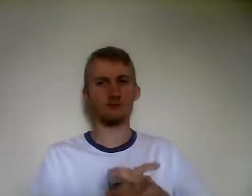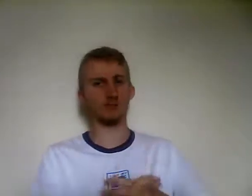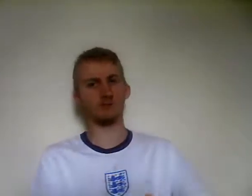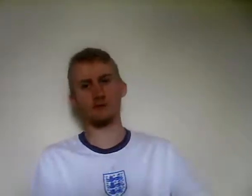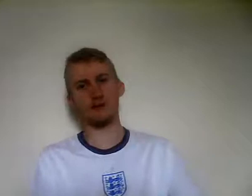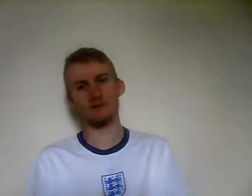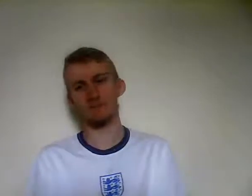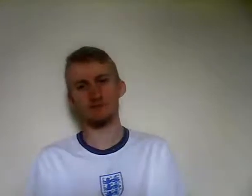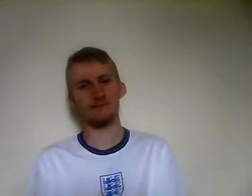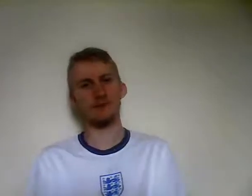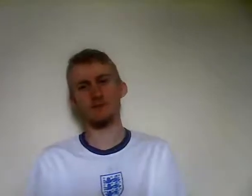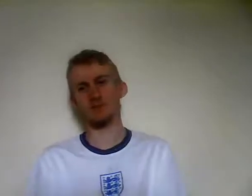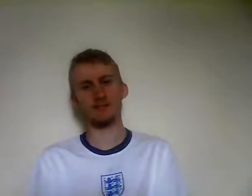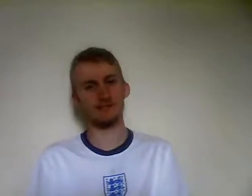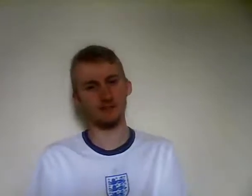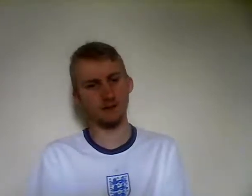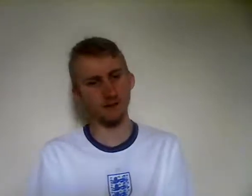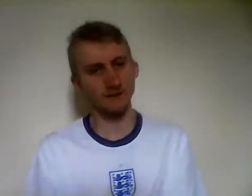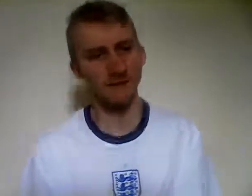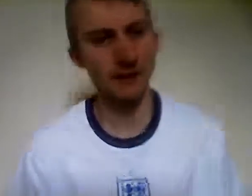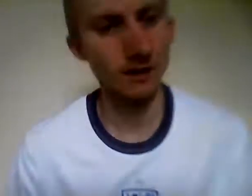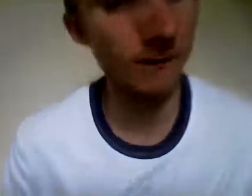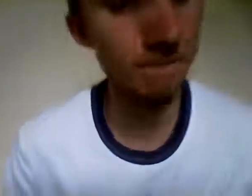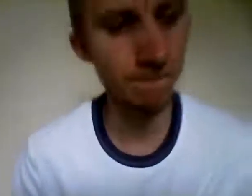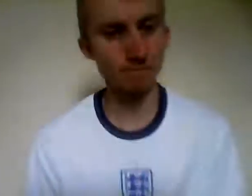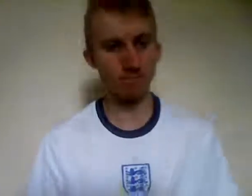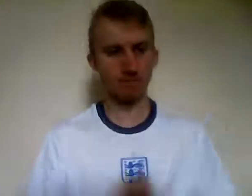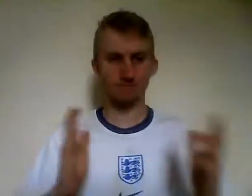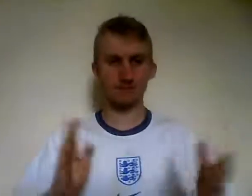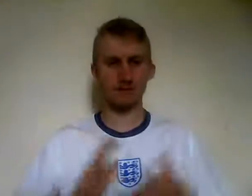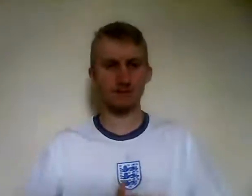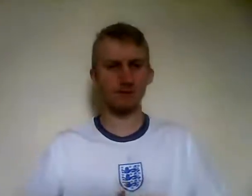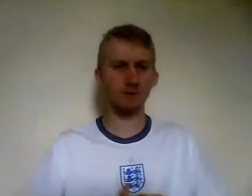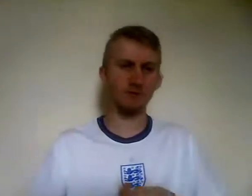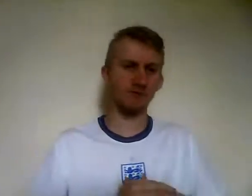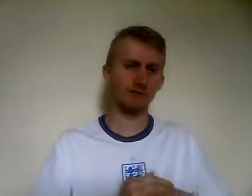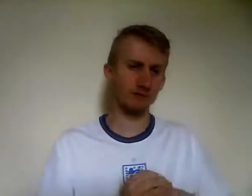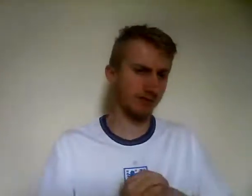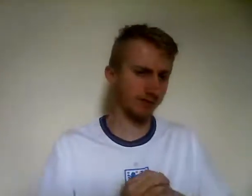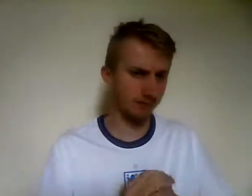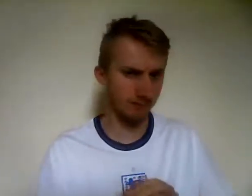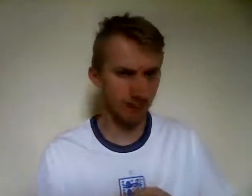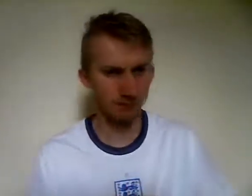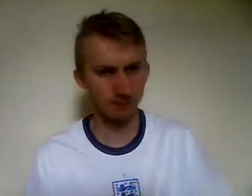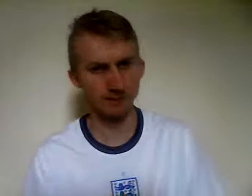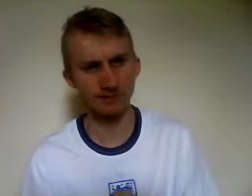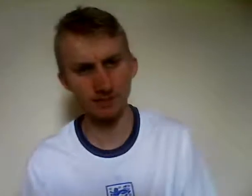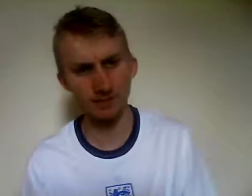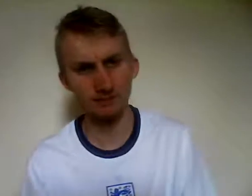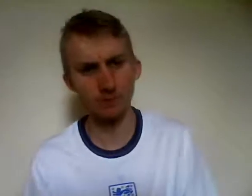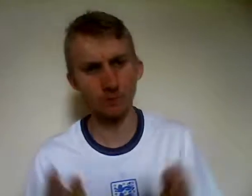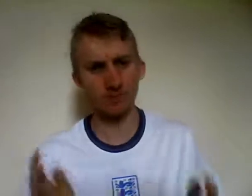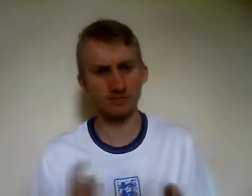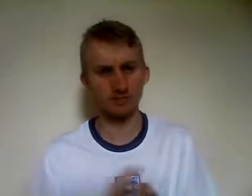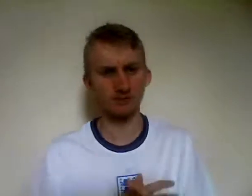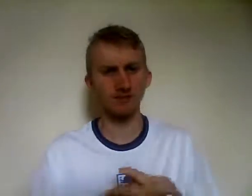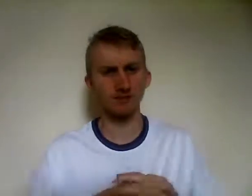still hitting them 5 years later. On the 23rd of May 2017, former Leeds United